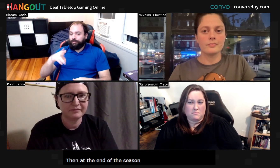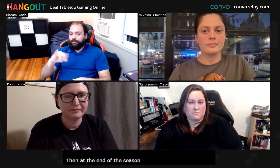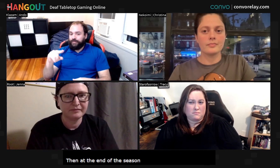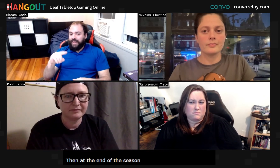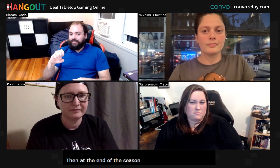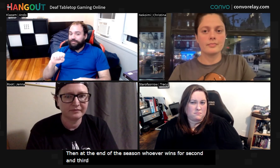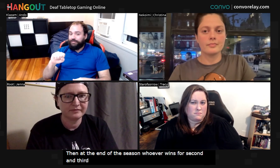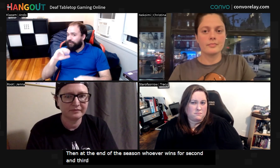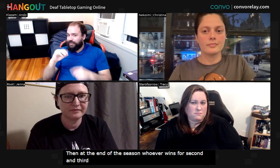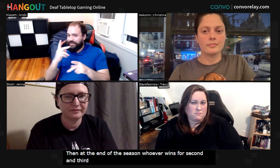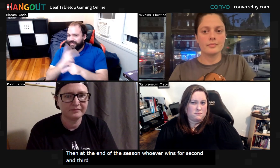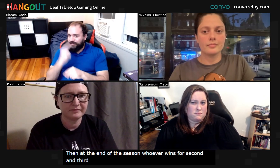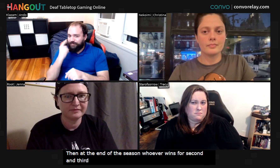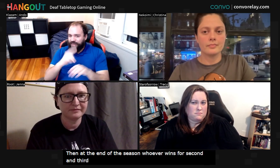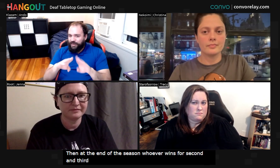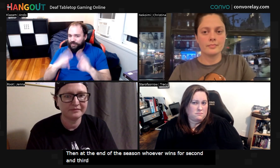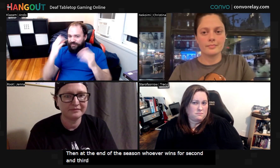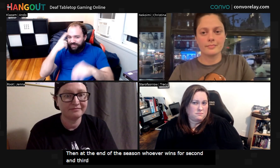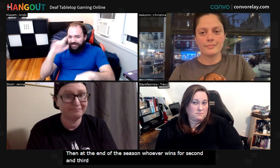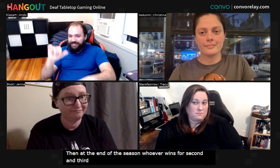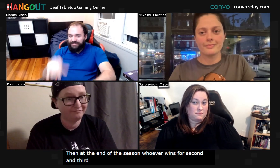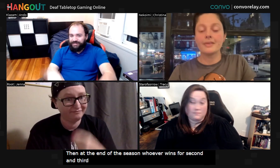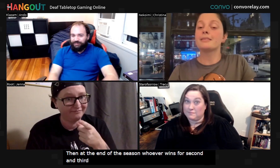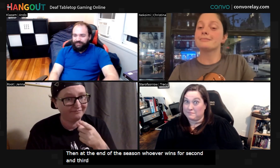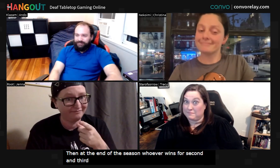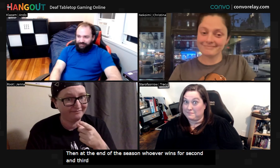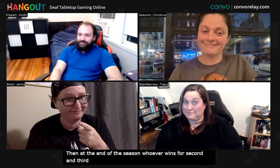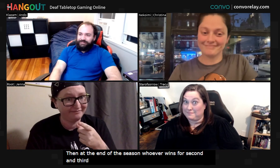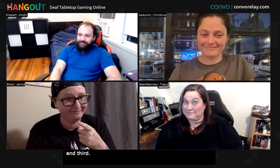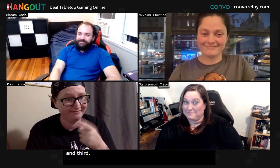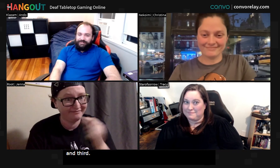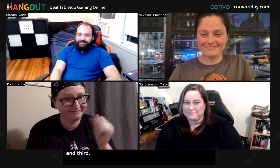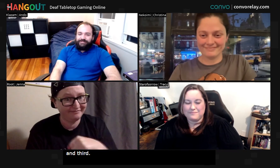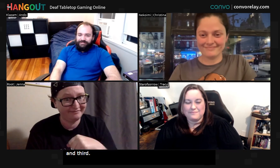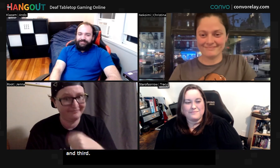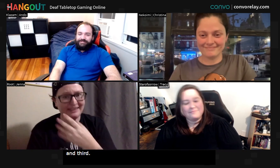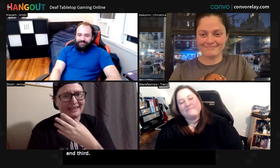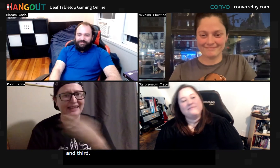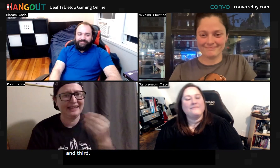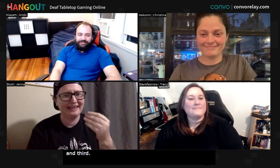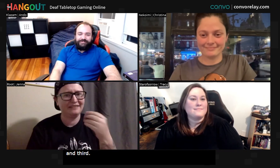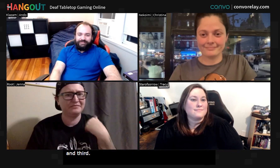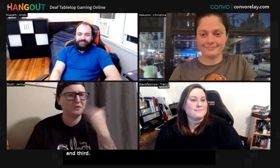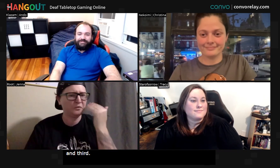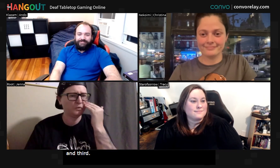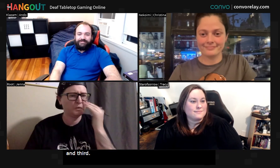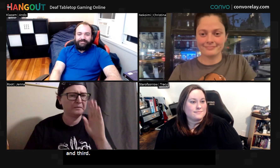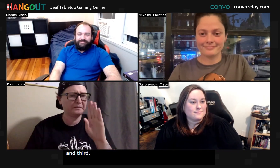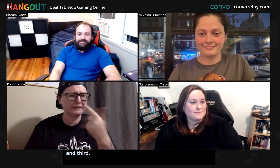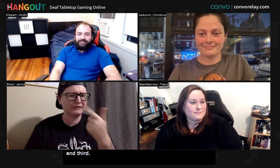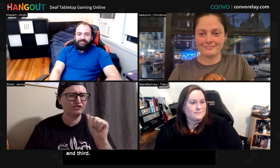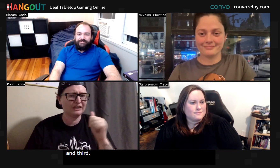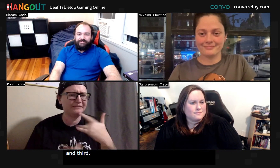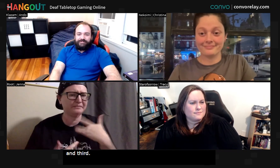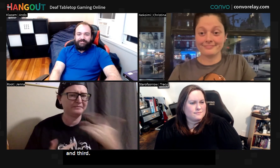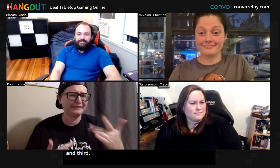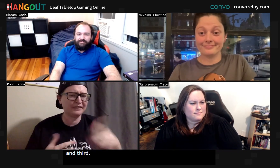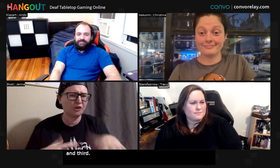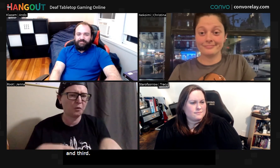this league as prizes too. So keep your eyes open for that. Yep, that's right. And I know